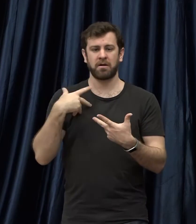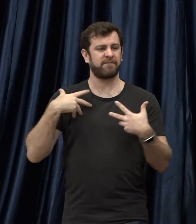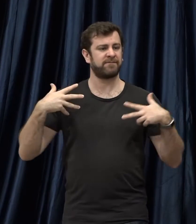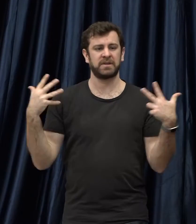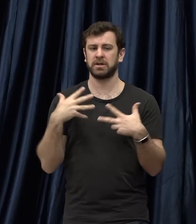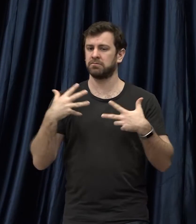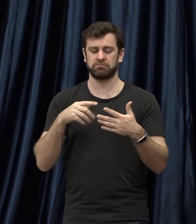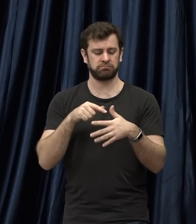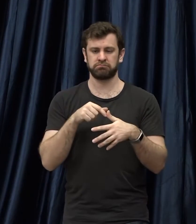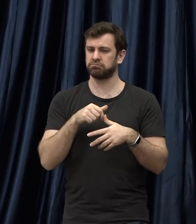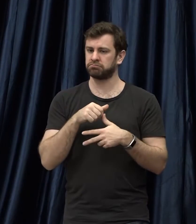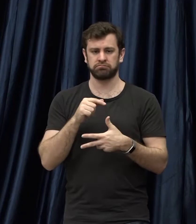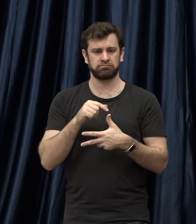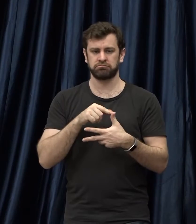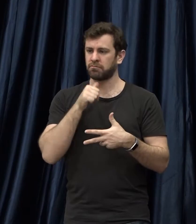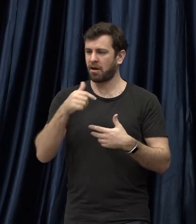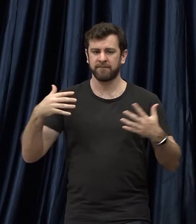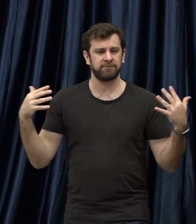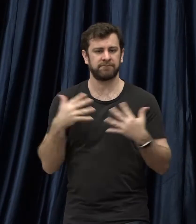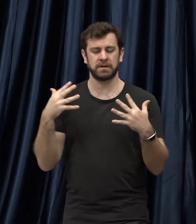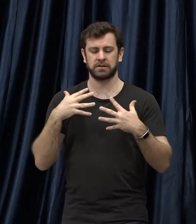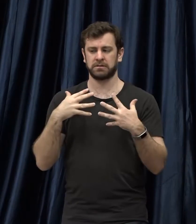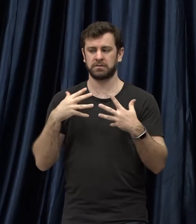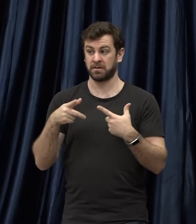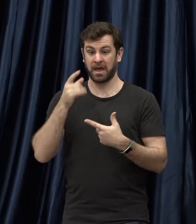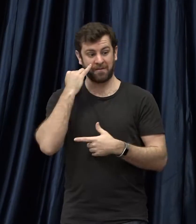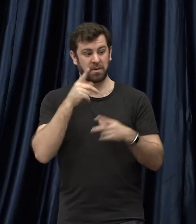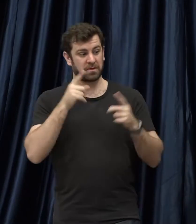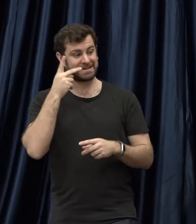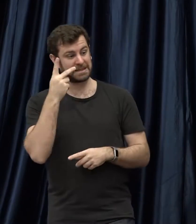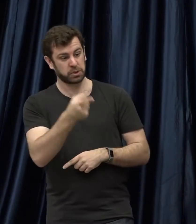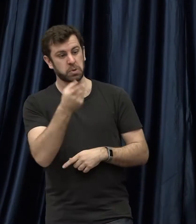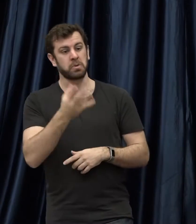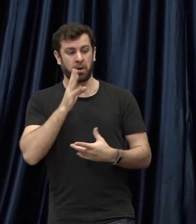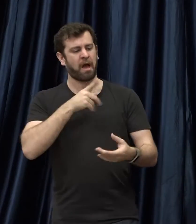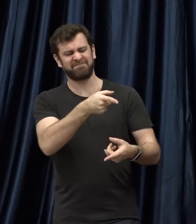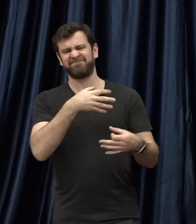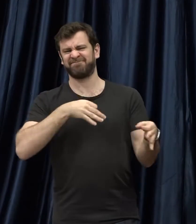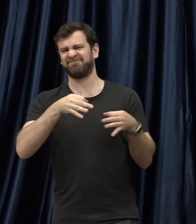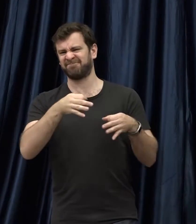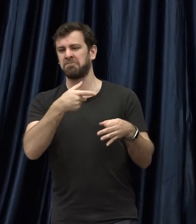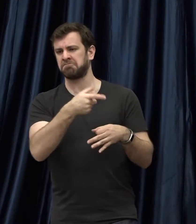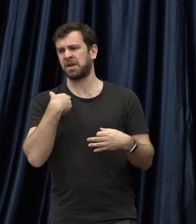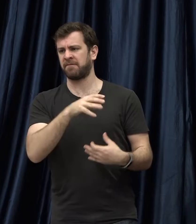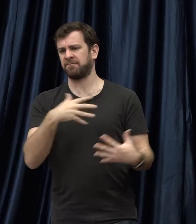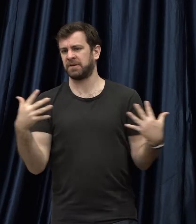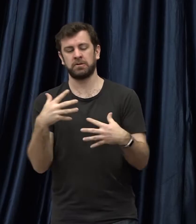afraid. Do not be described as one who has fear in his heart. Wala